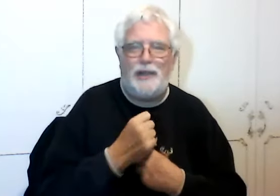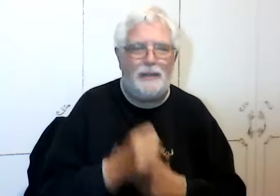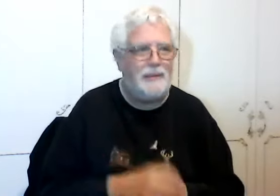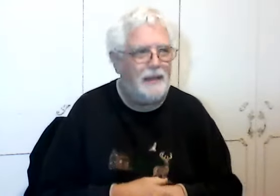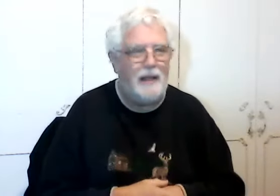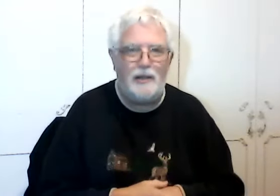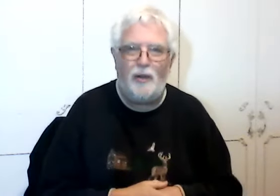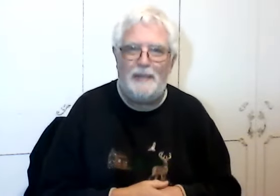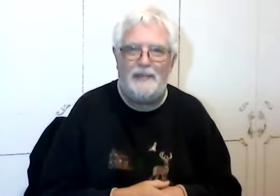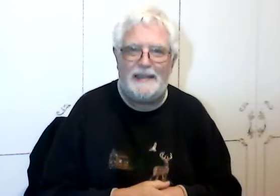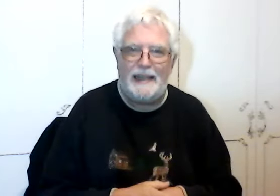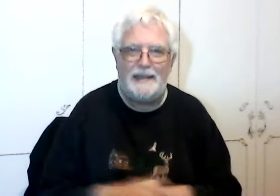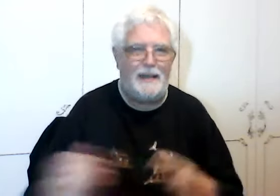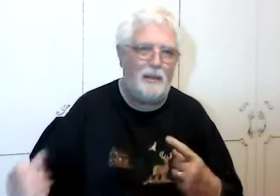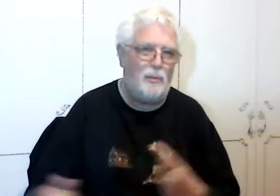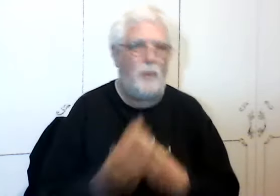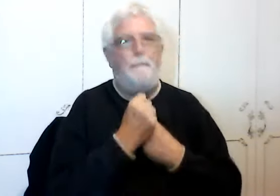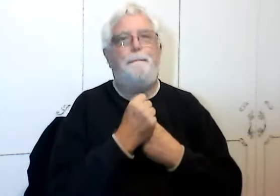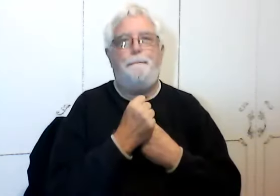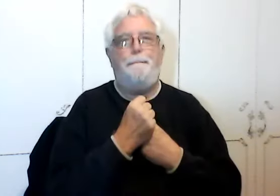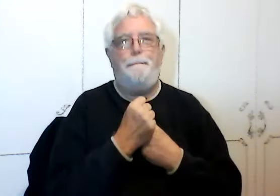multi-channel sign. Not me for 6.